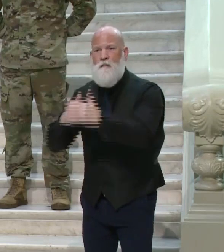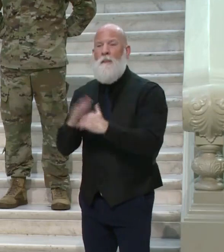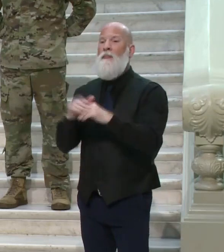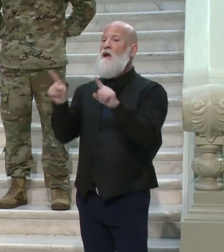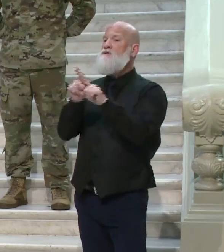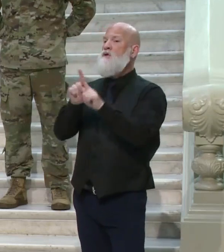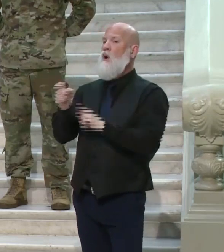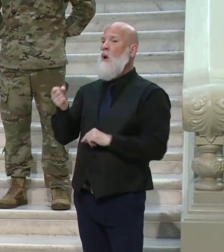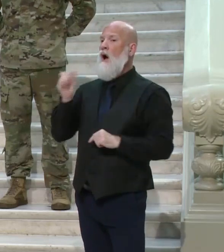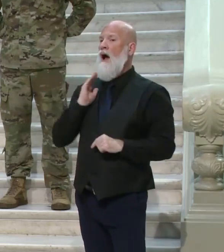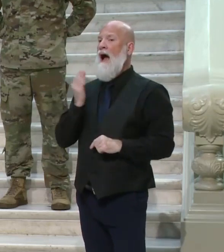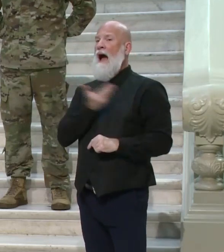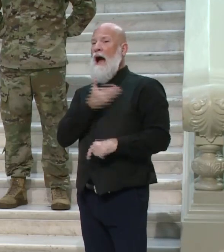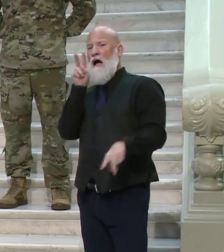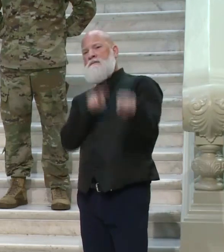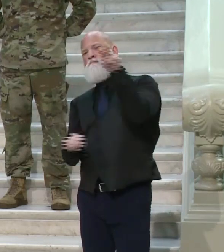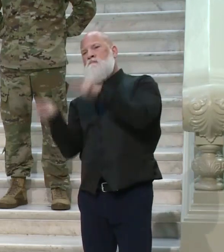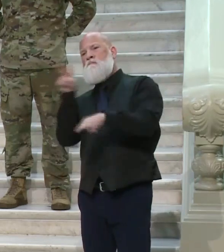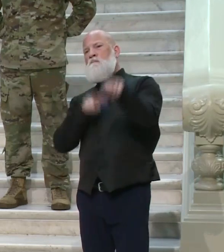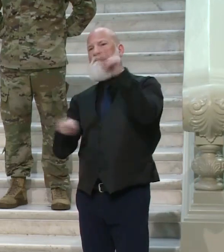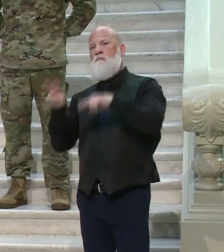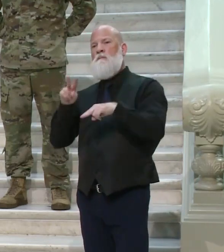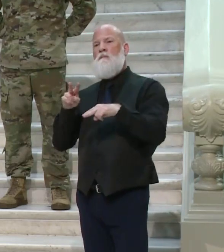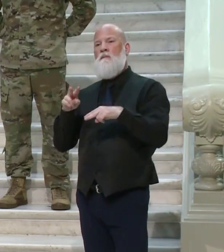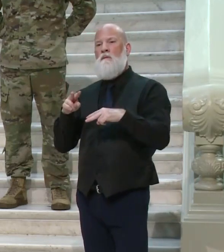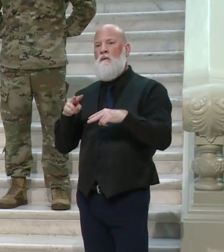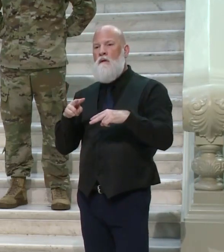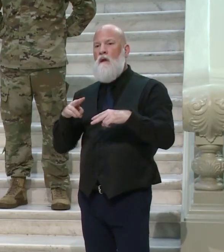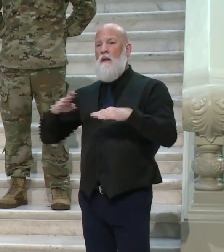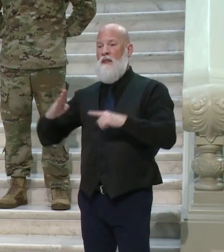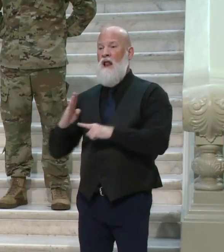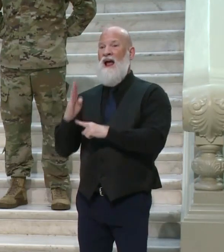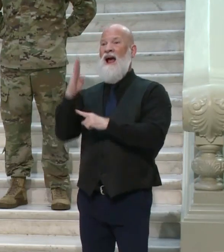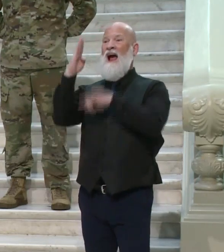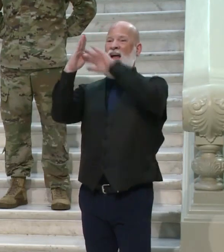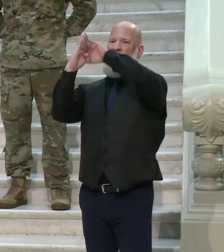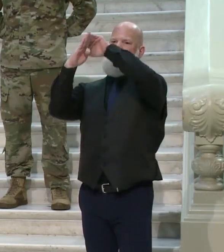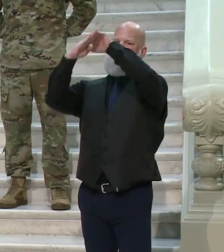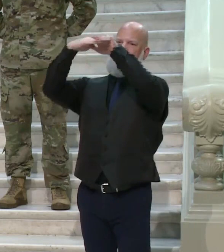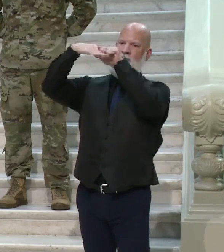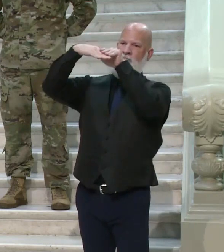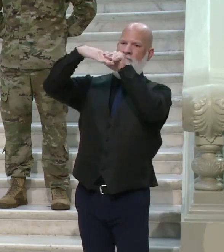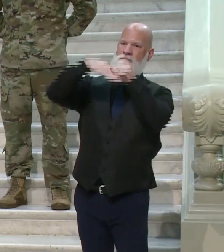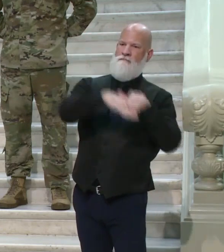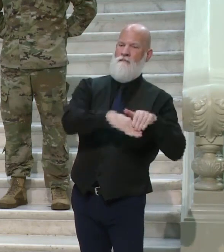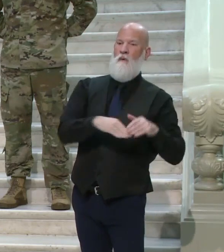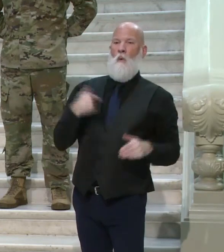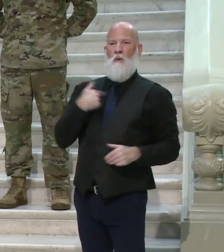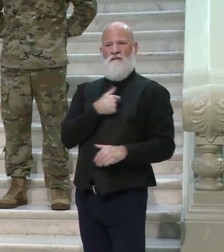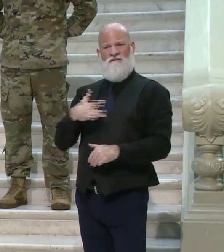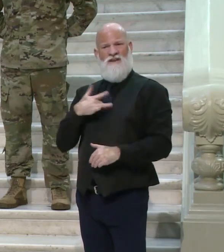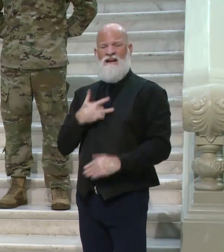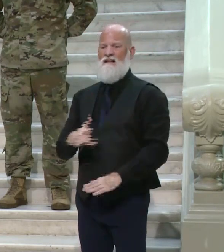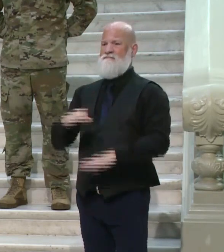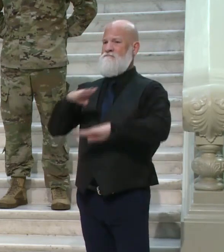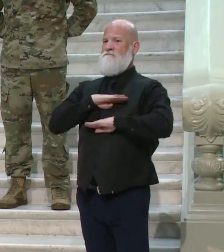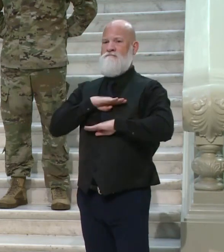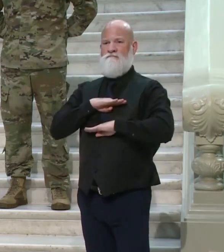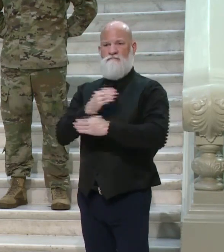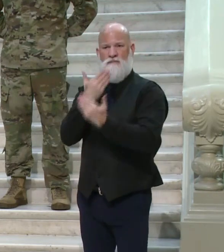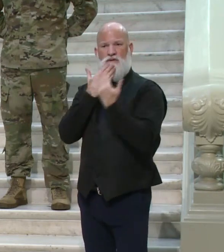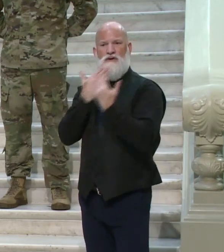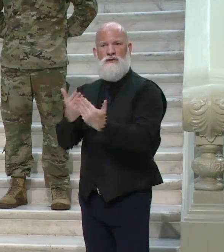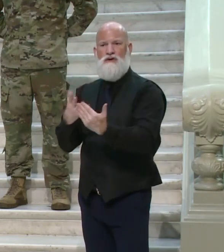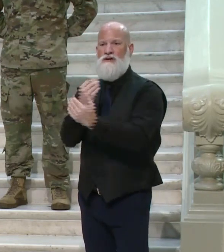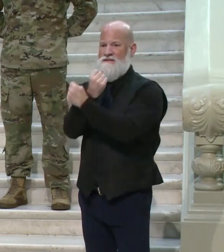a plateauing of cases and meeting many of the gating criteria, we felt that it was safe to move forward with other